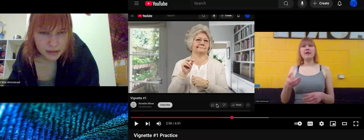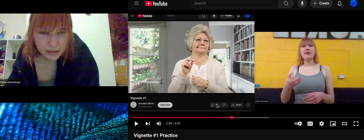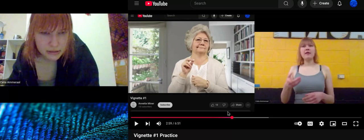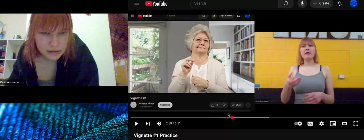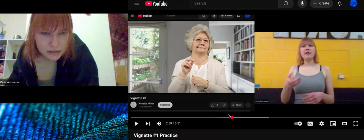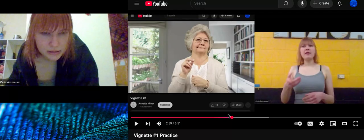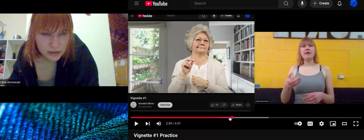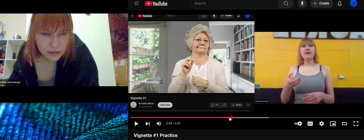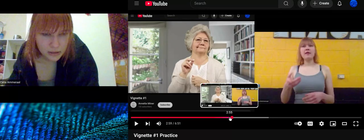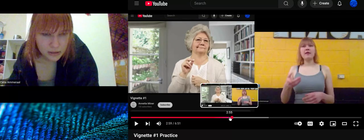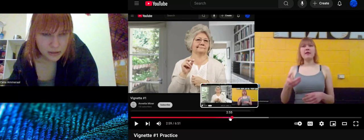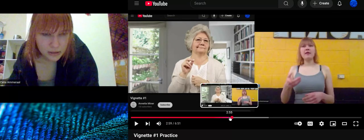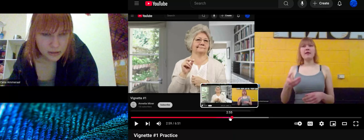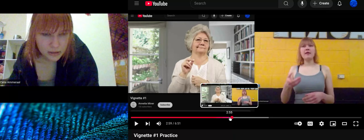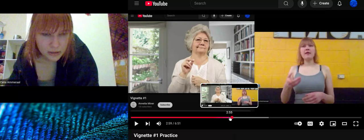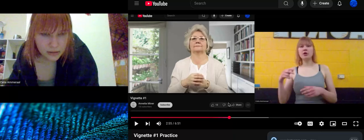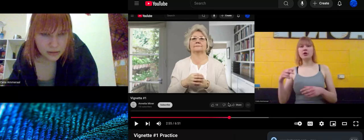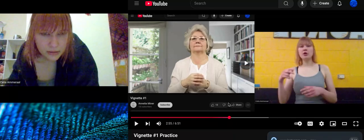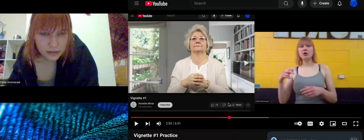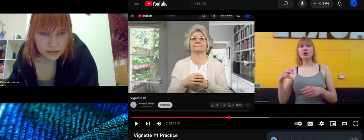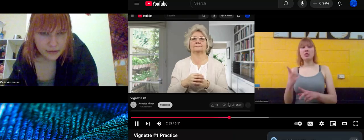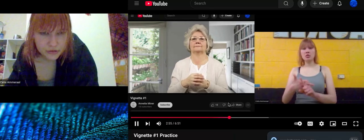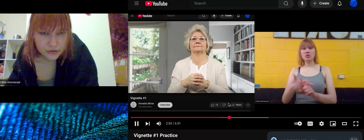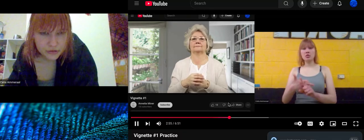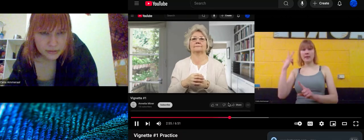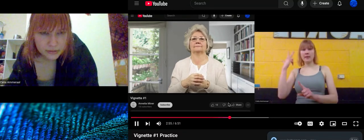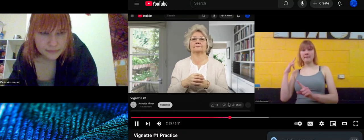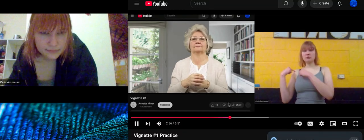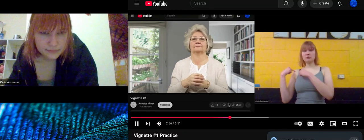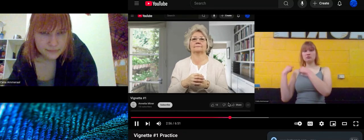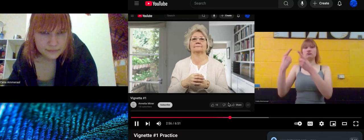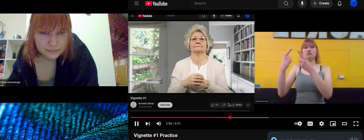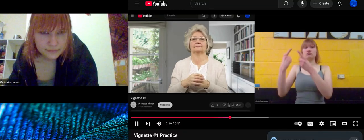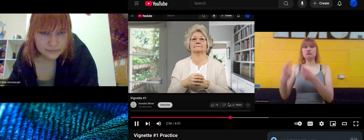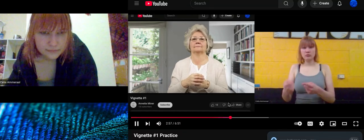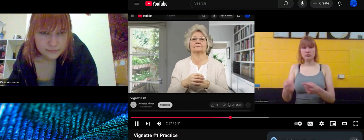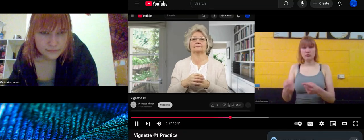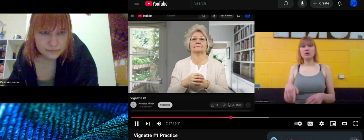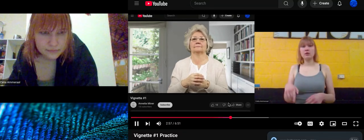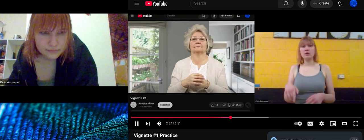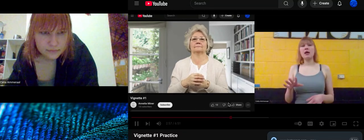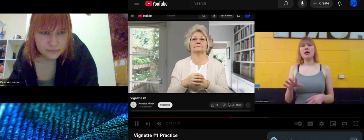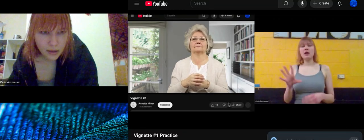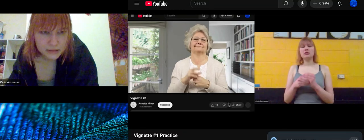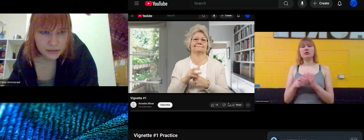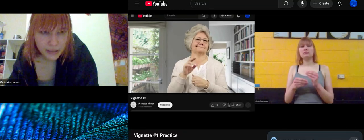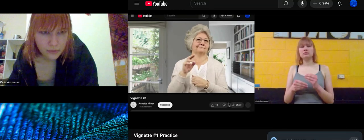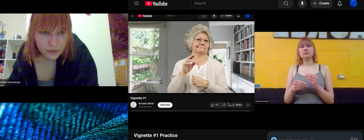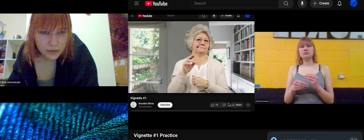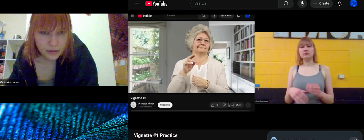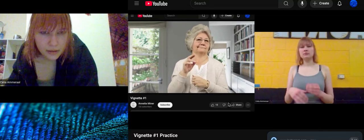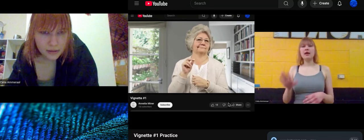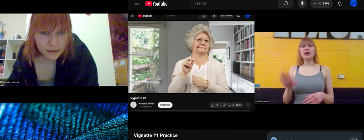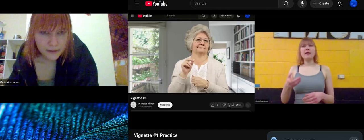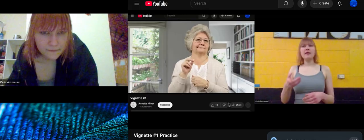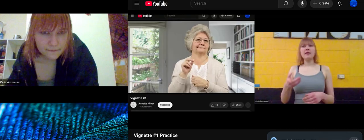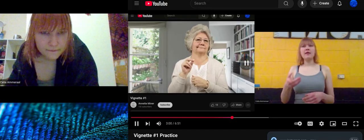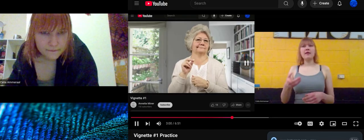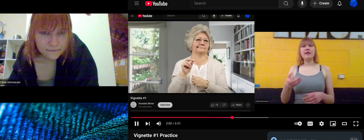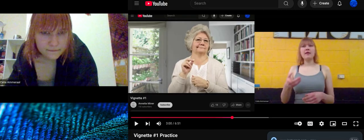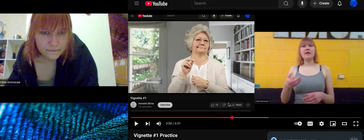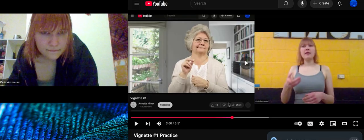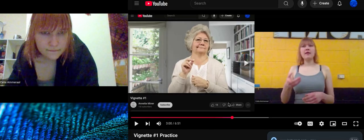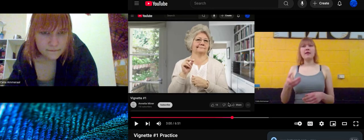Especially because I think the I don't know if you'll remember, but the first time you came in, your number was